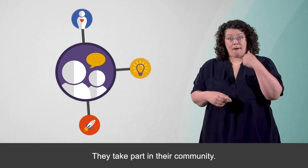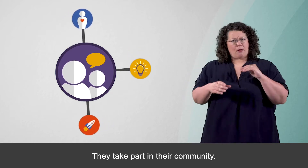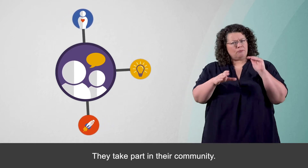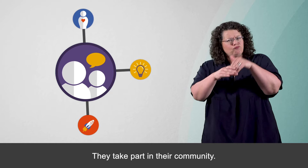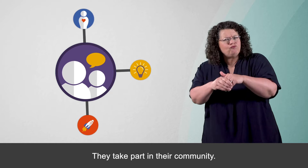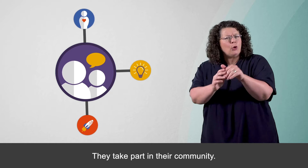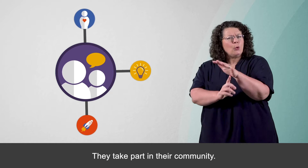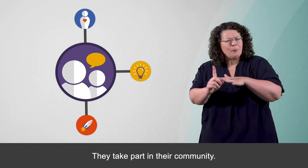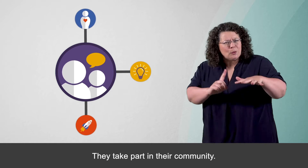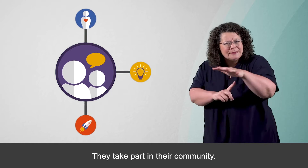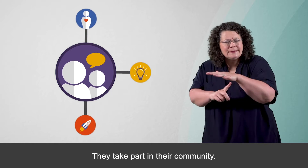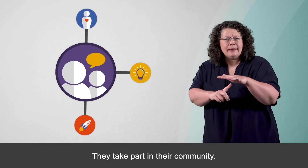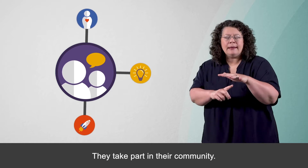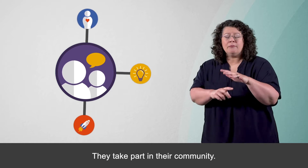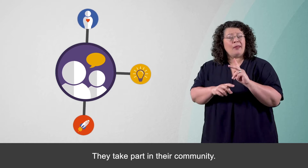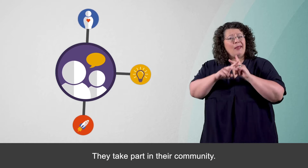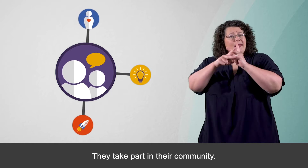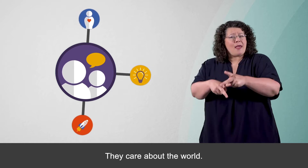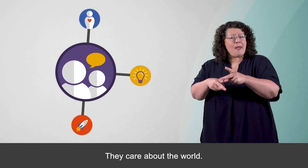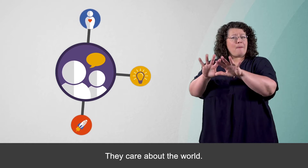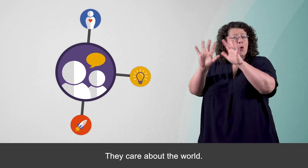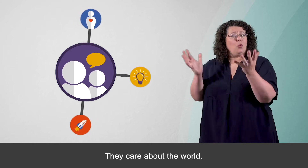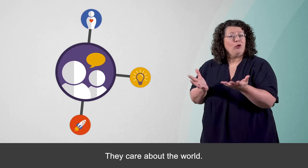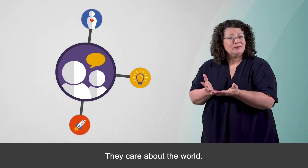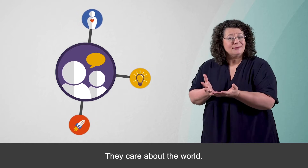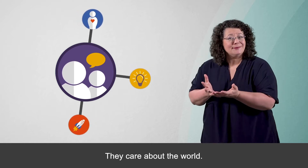They take part in their community. They care about the world.